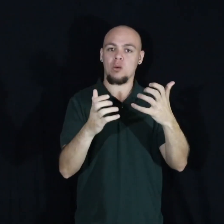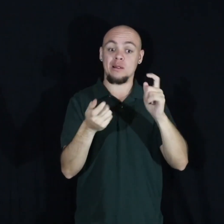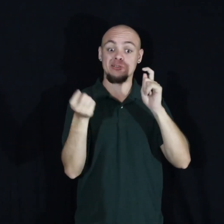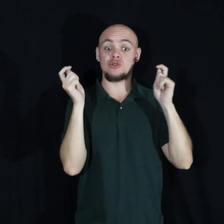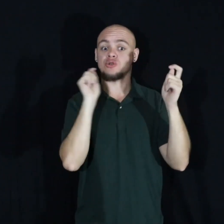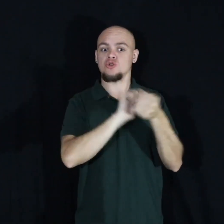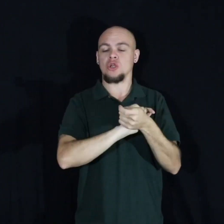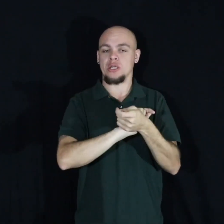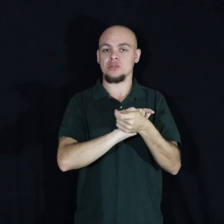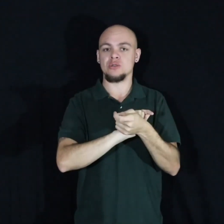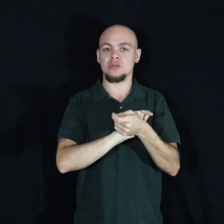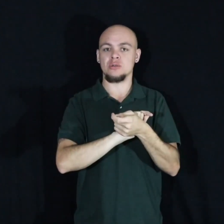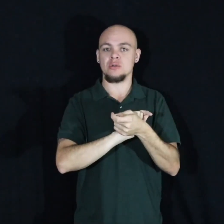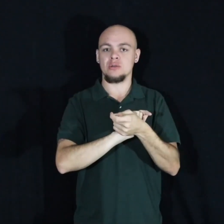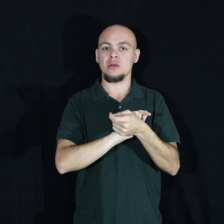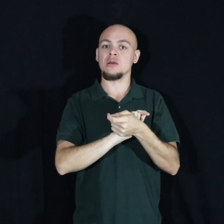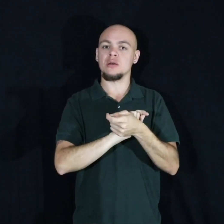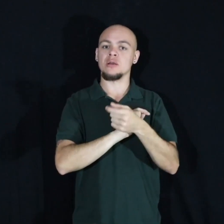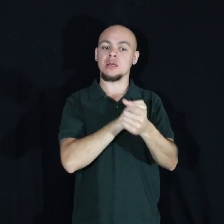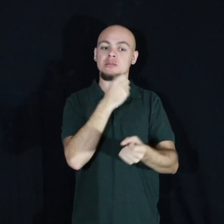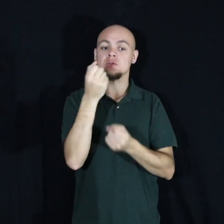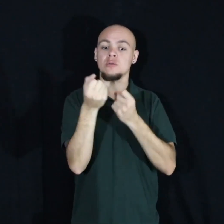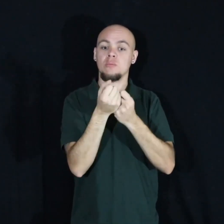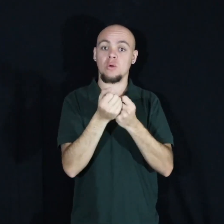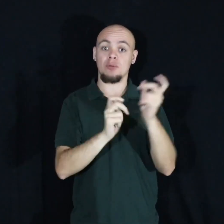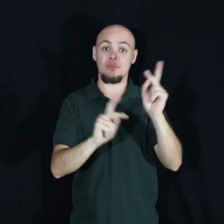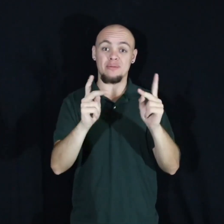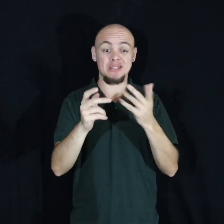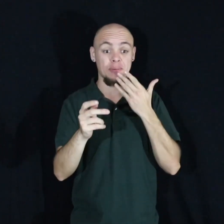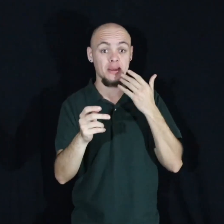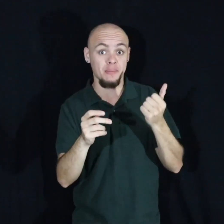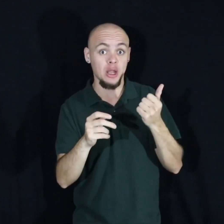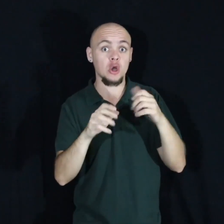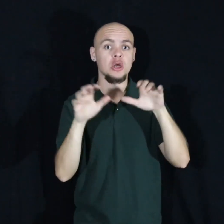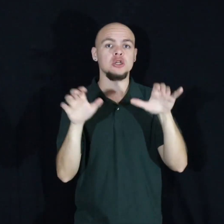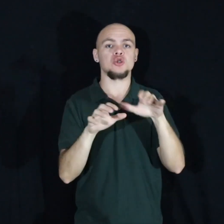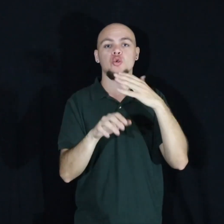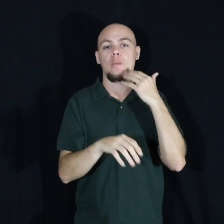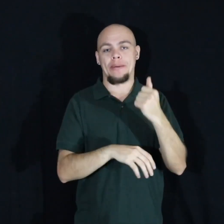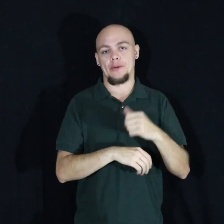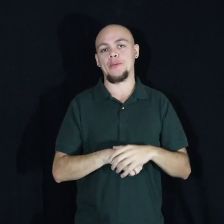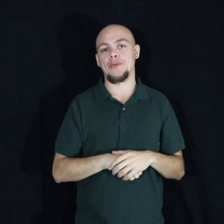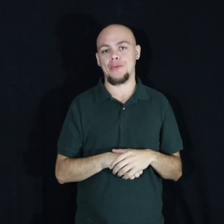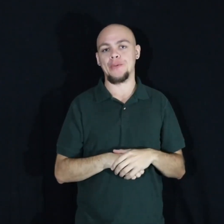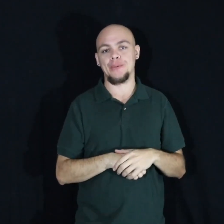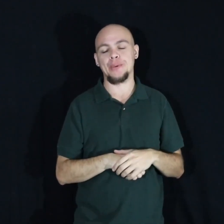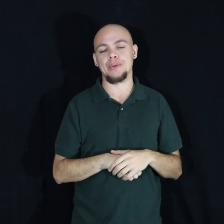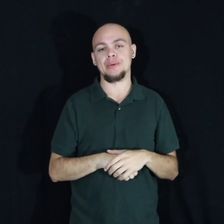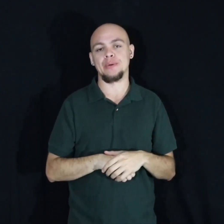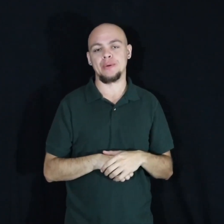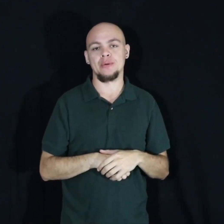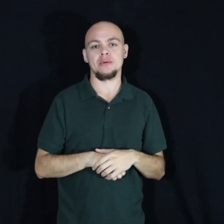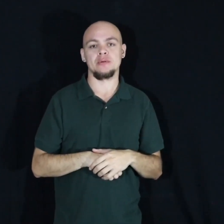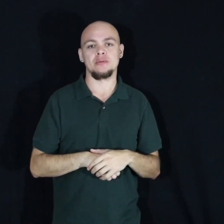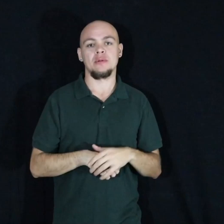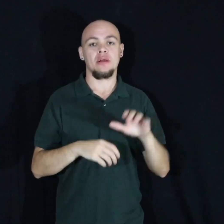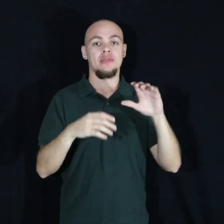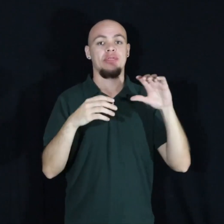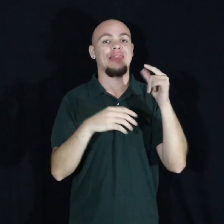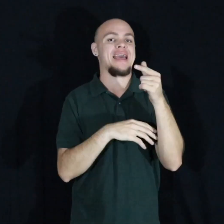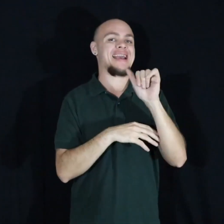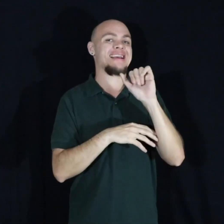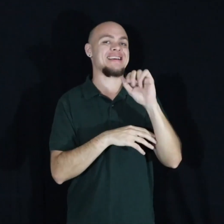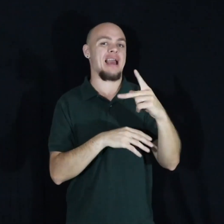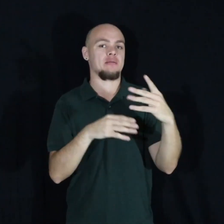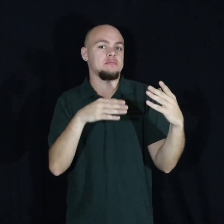change can push us to be better and to do better. They have the power to bridge the gap of